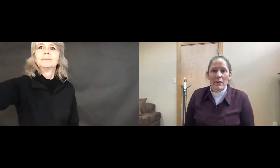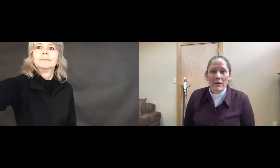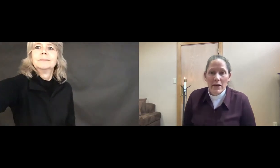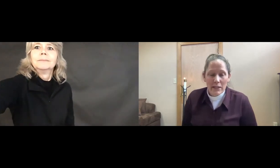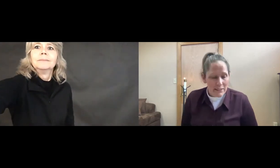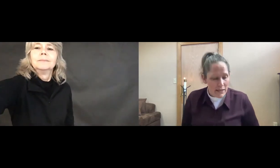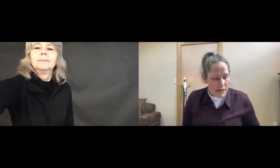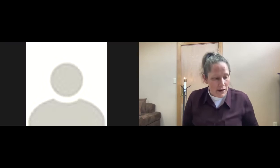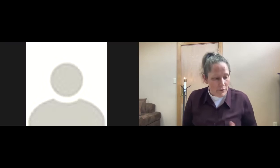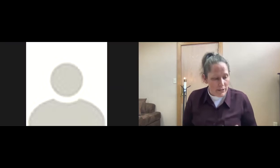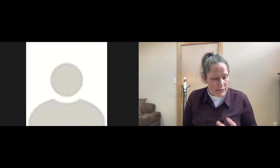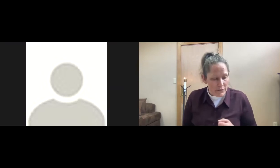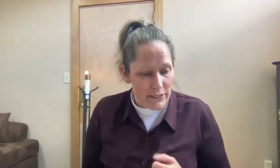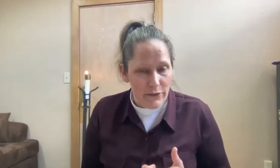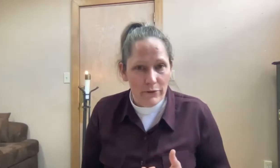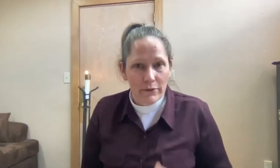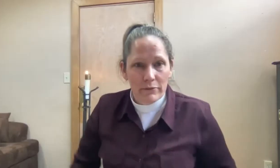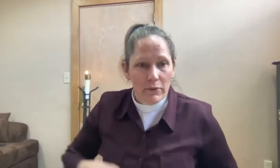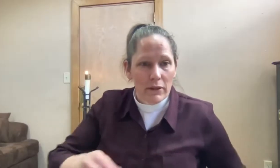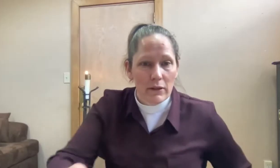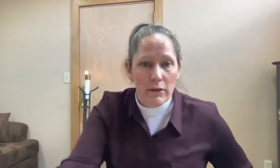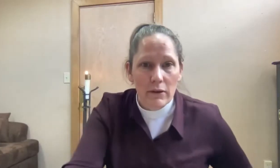The next thing I want to just